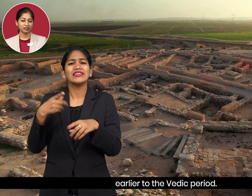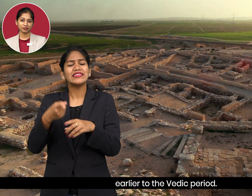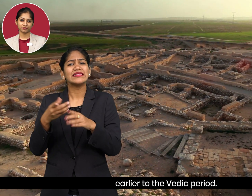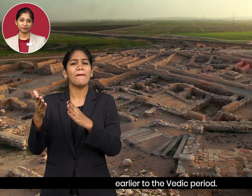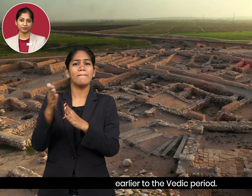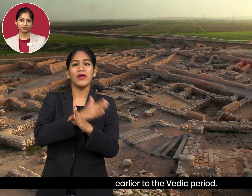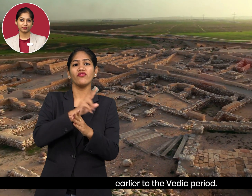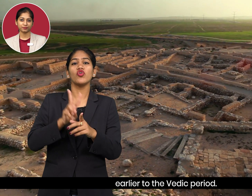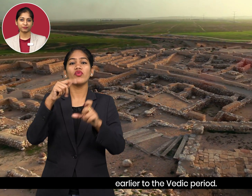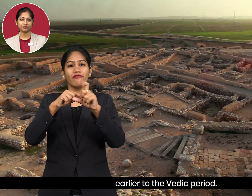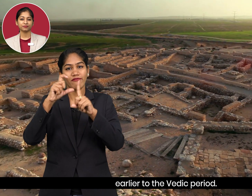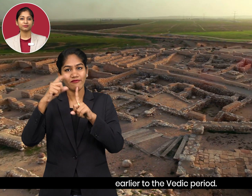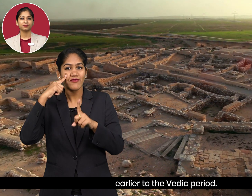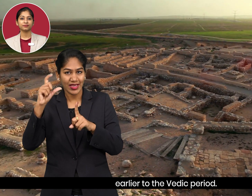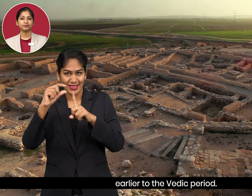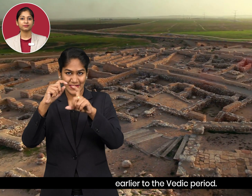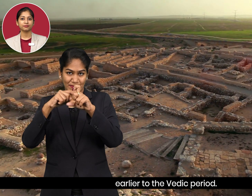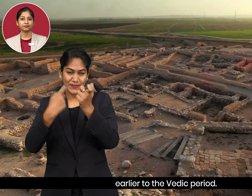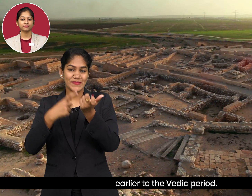period.